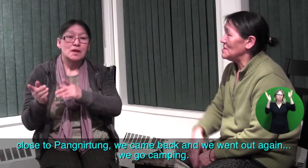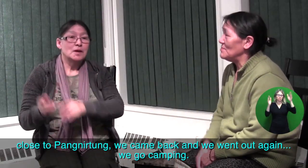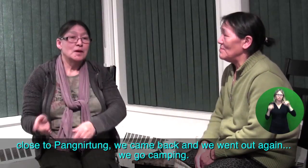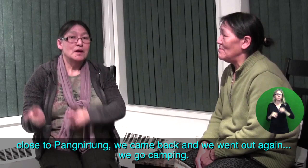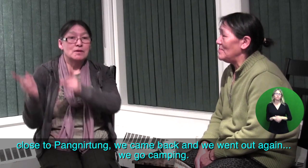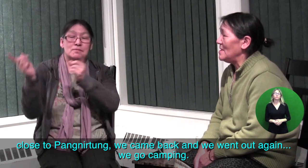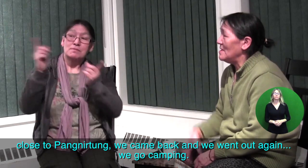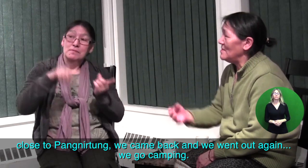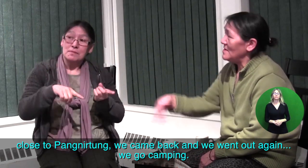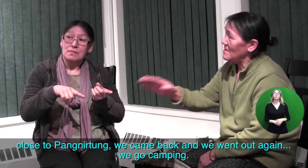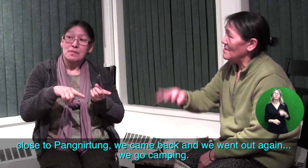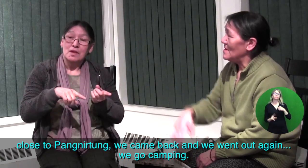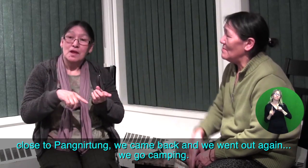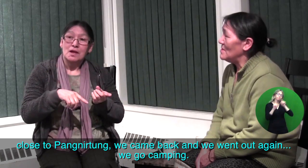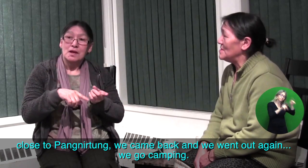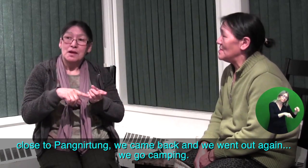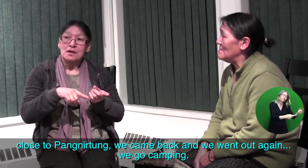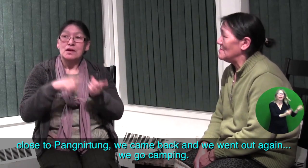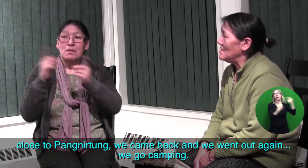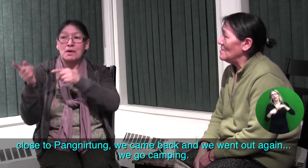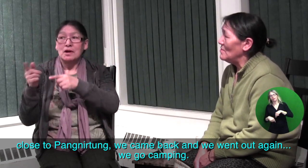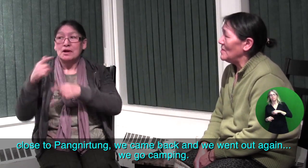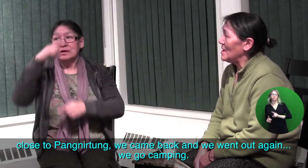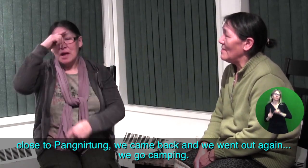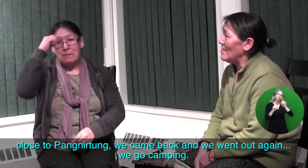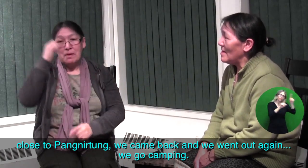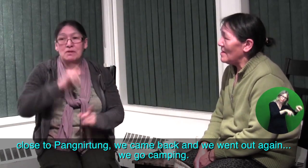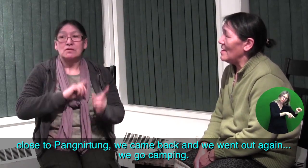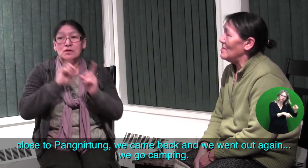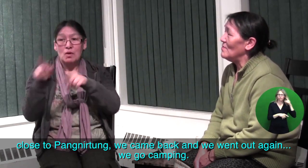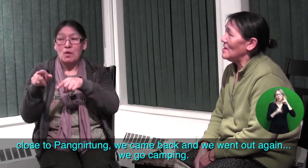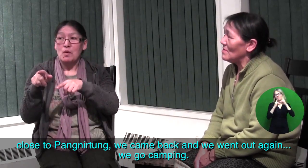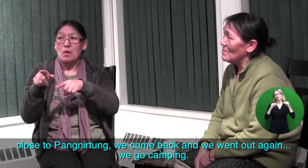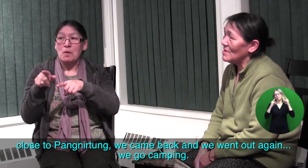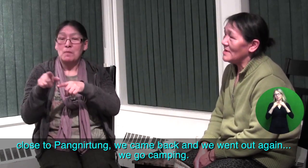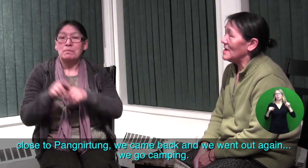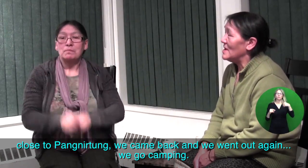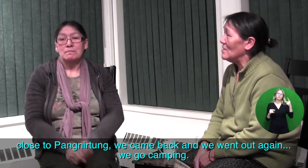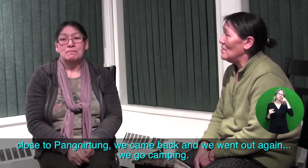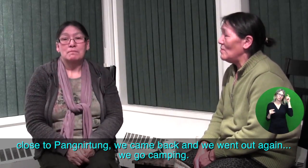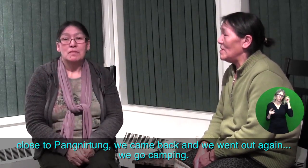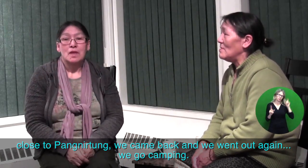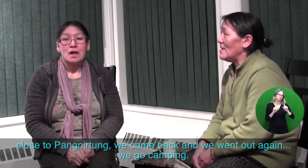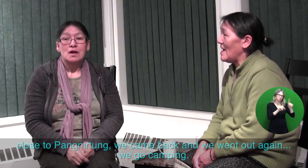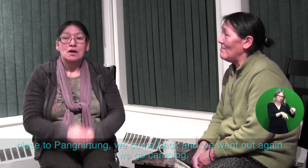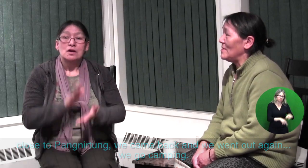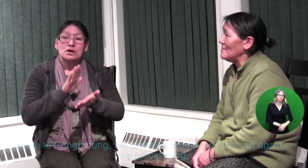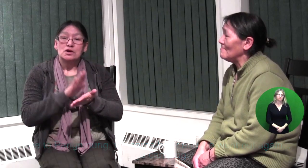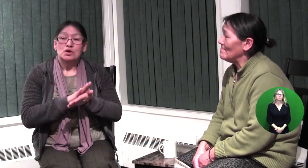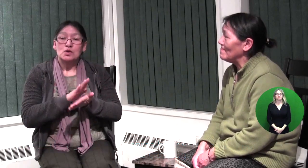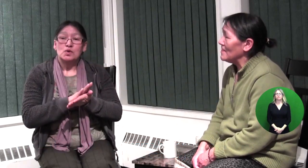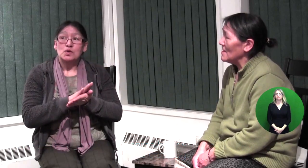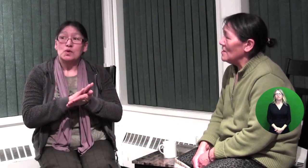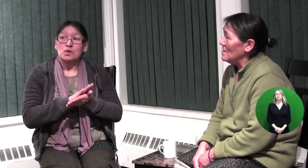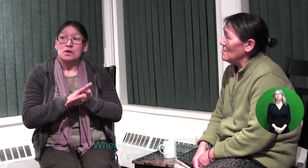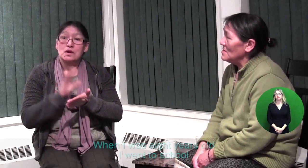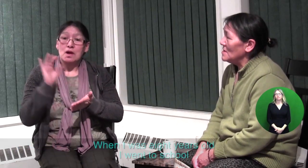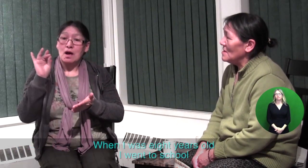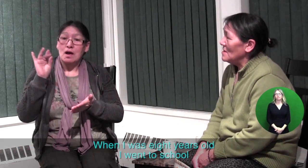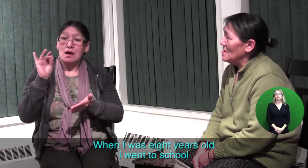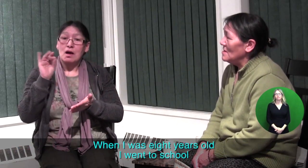across, just behind the Cumberland South. We came back and then we go out again. We go camping.